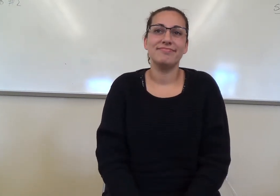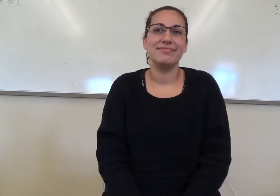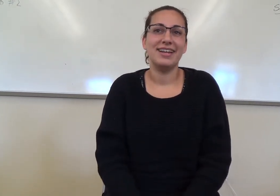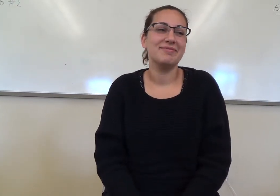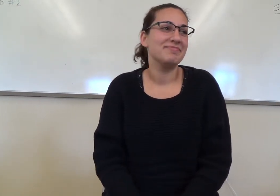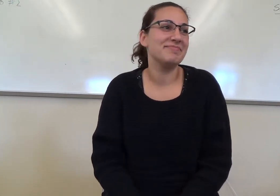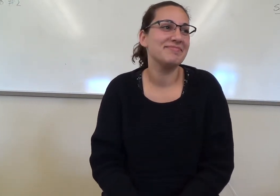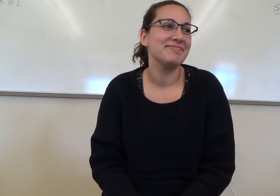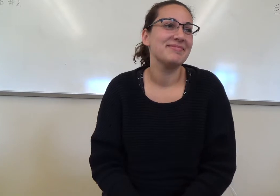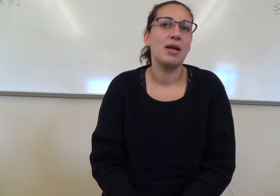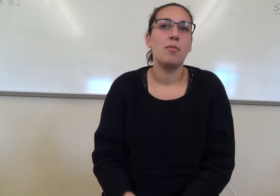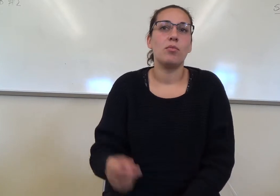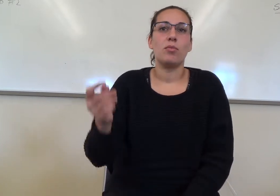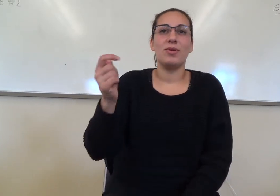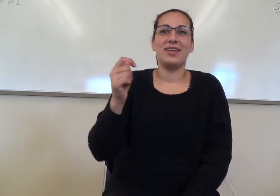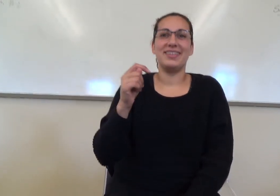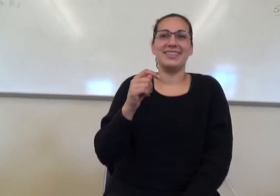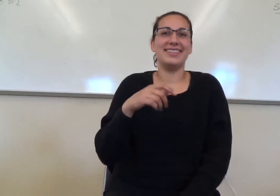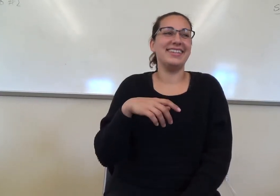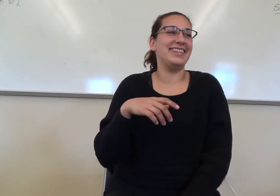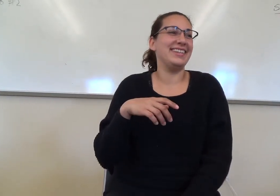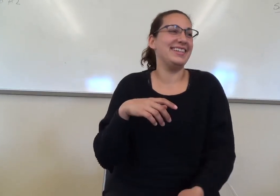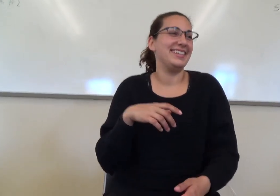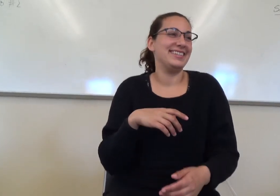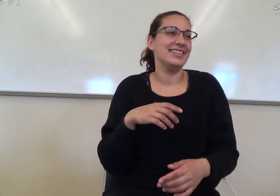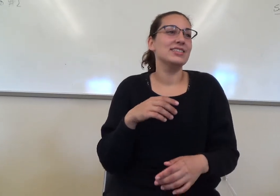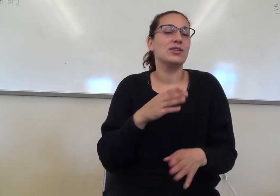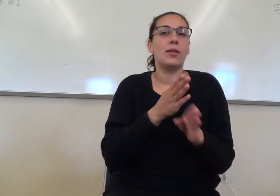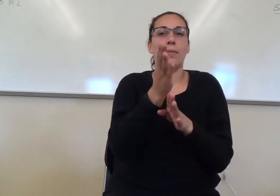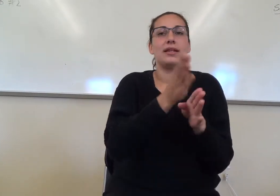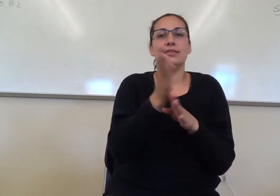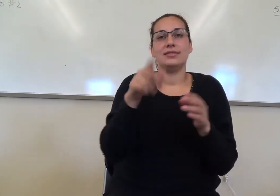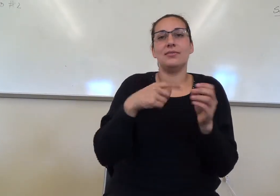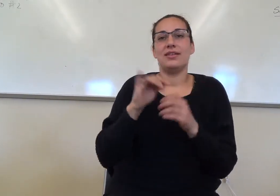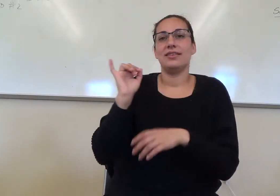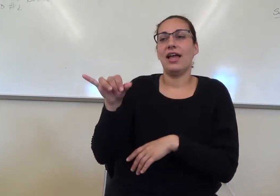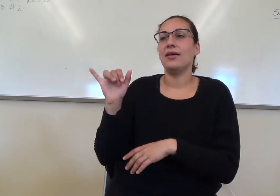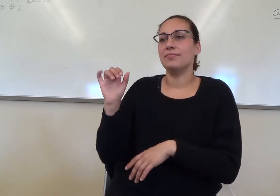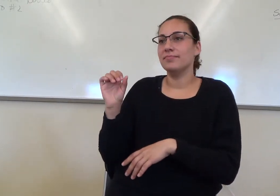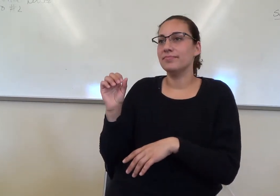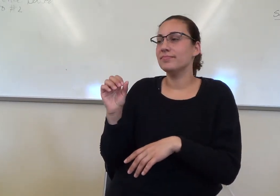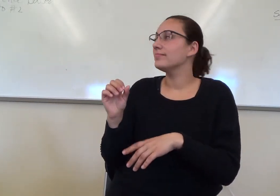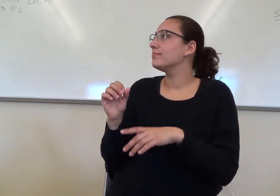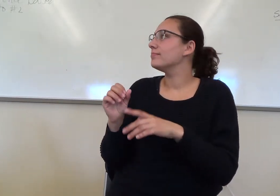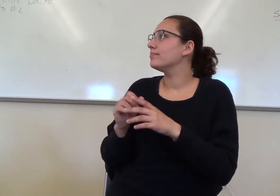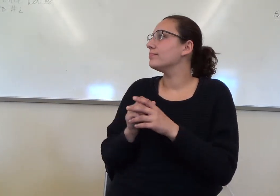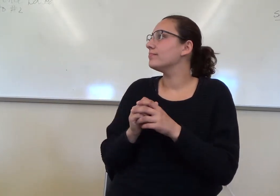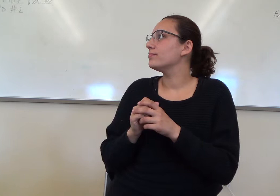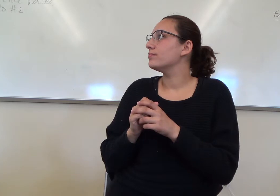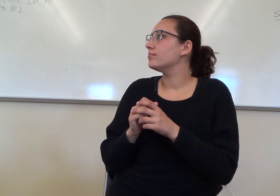Ruthie is right to start out her main idea about this. It's actually mentioned